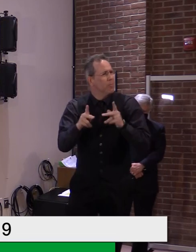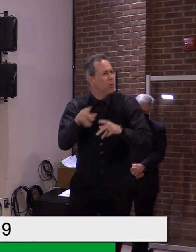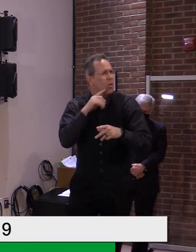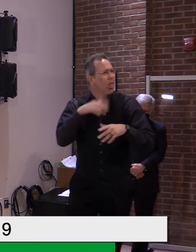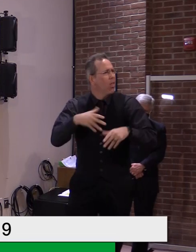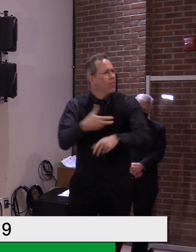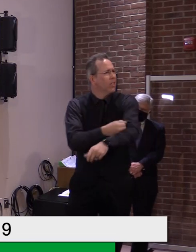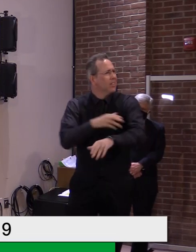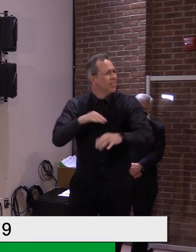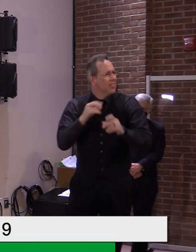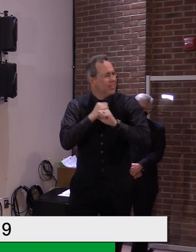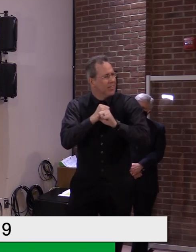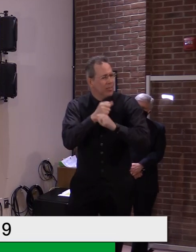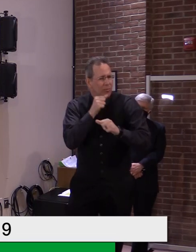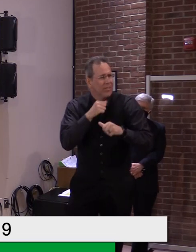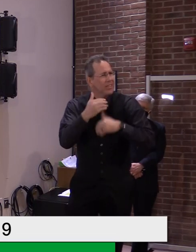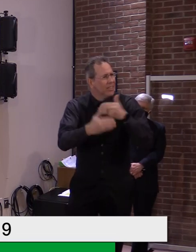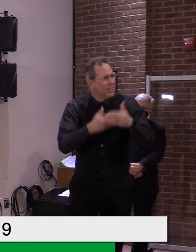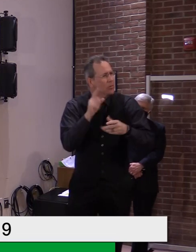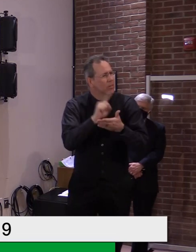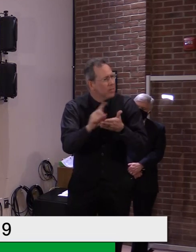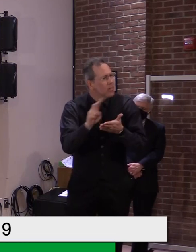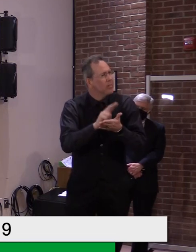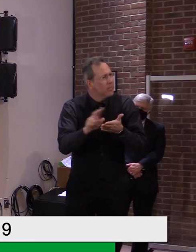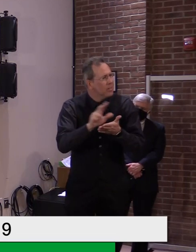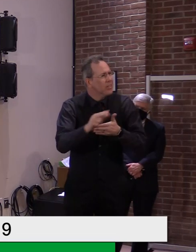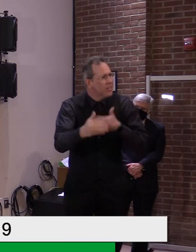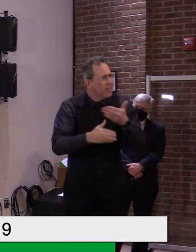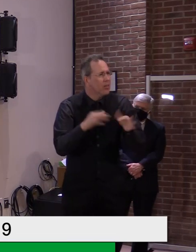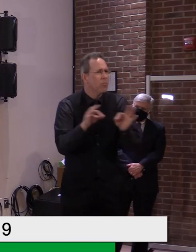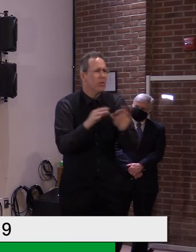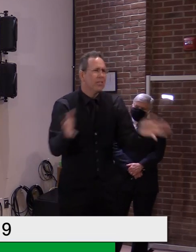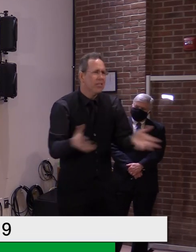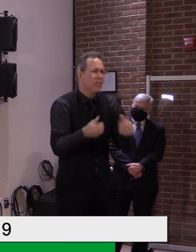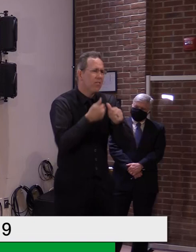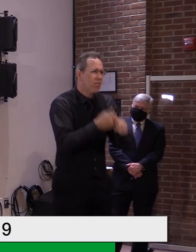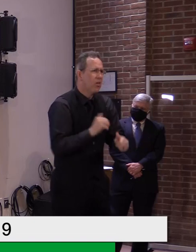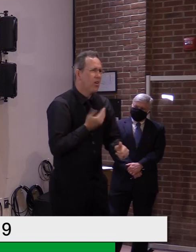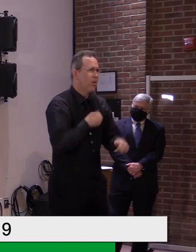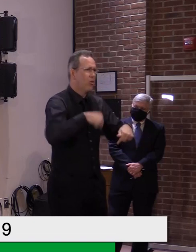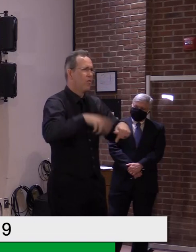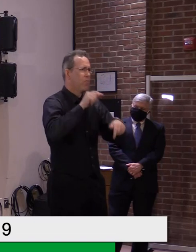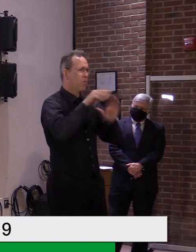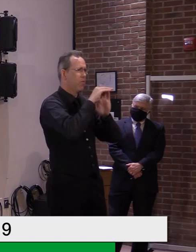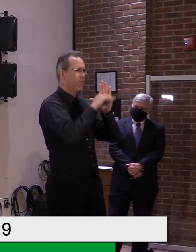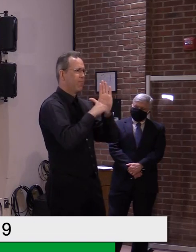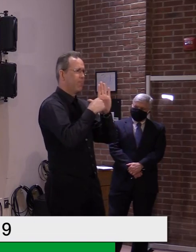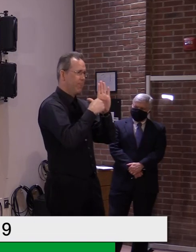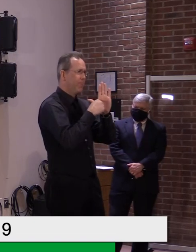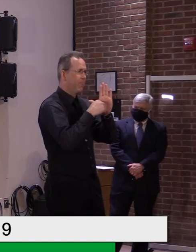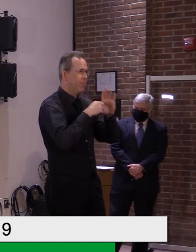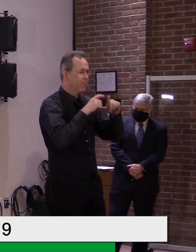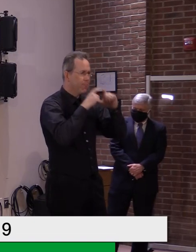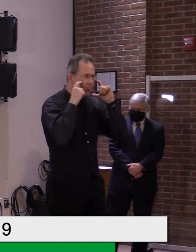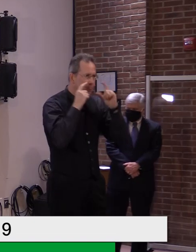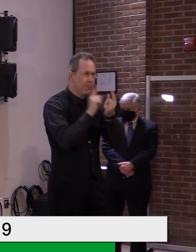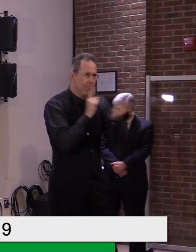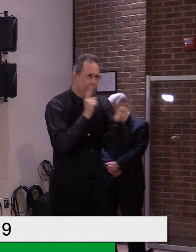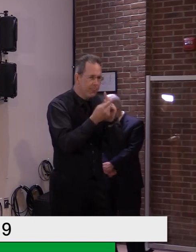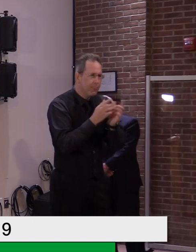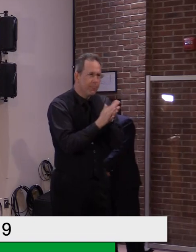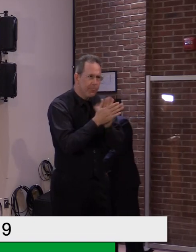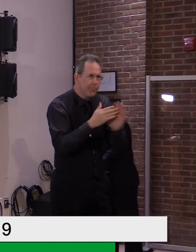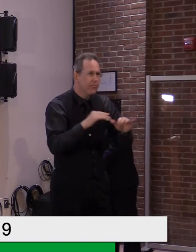week, it's important for everyone to follow the guidelines, remain vigilant, and we'll get through this a lot quicker, a lot